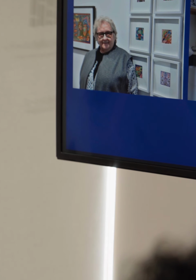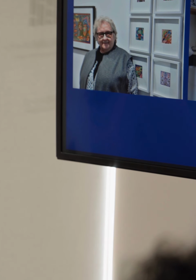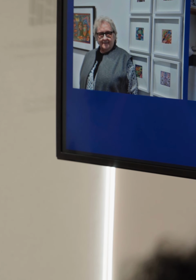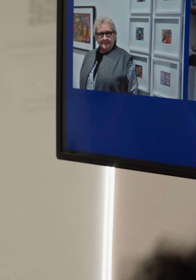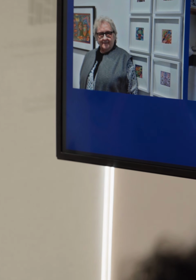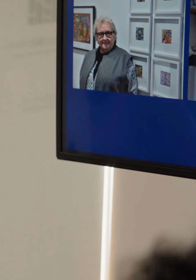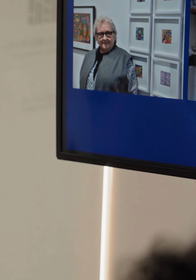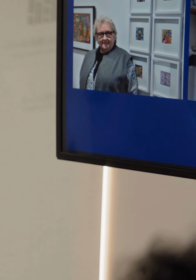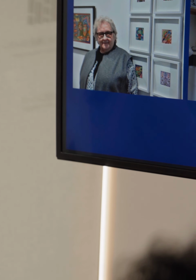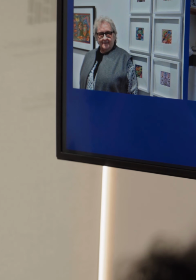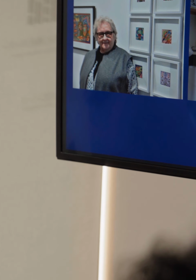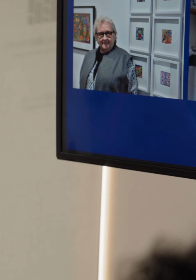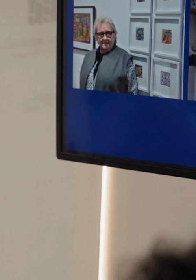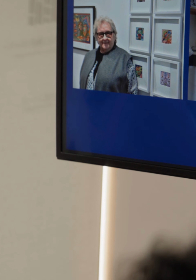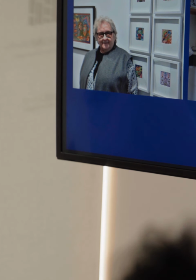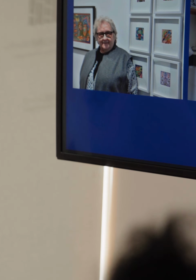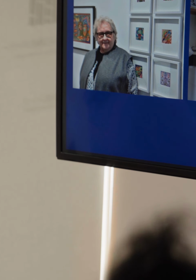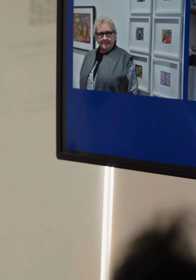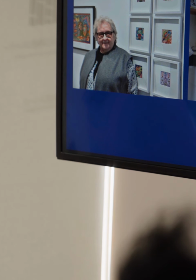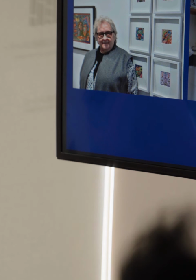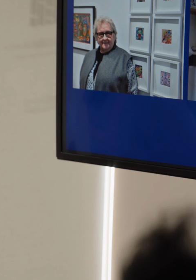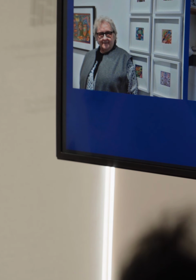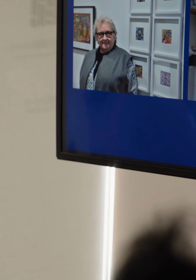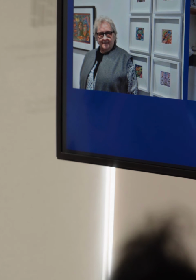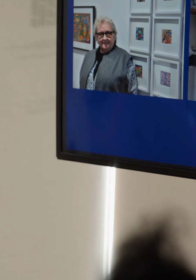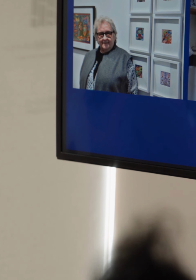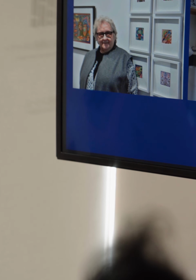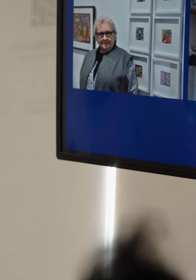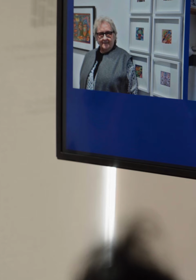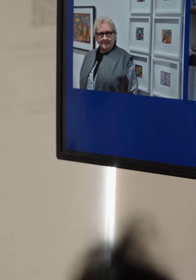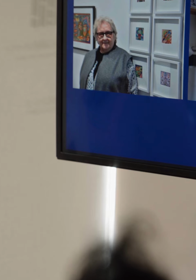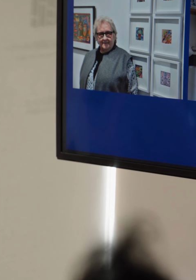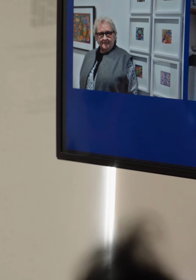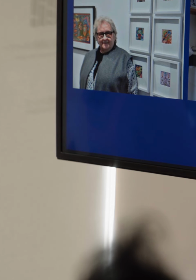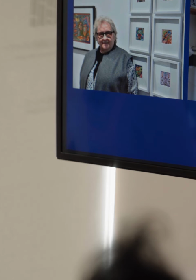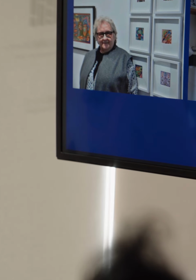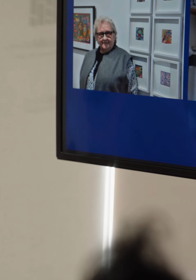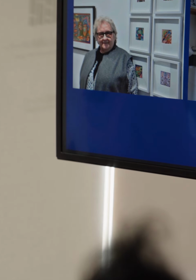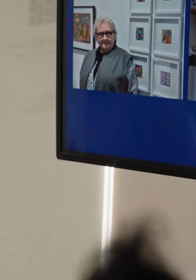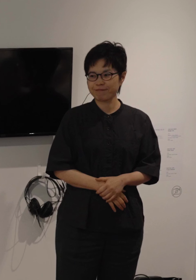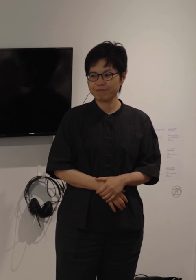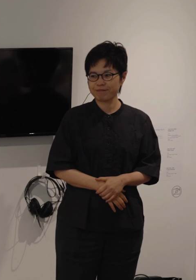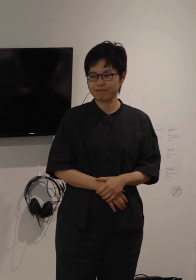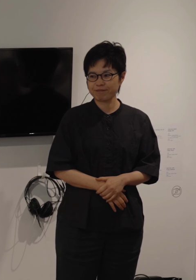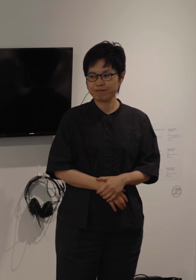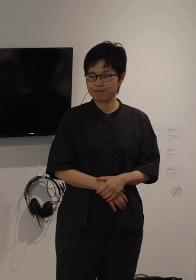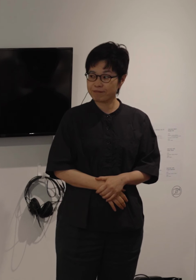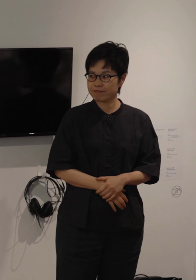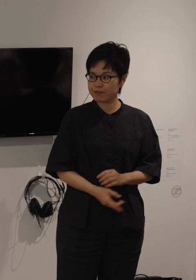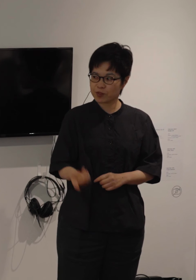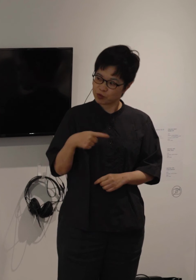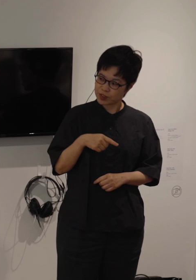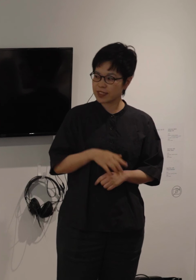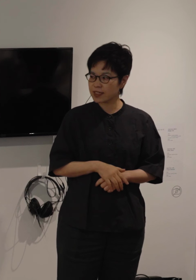mimic her disability, and at any moment she could have a relapse and become very unwell. So she wanted the two to go together. Next to